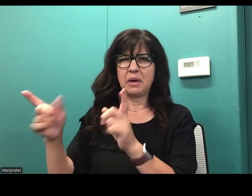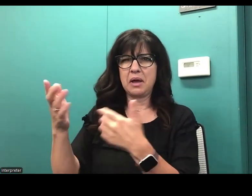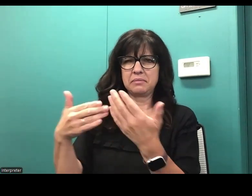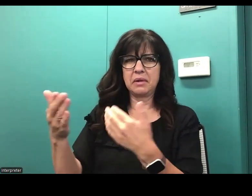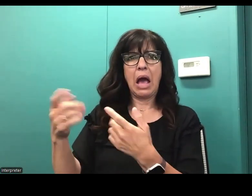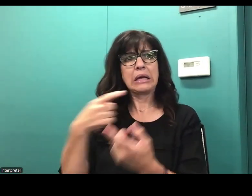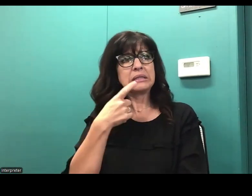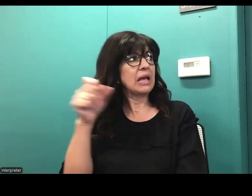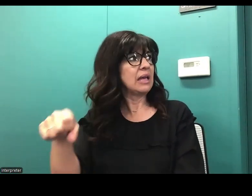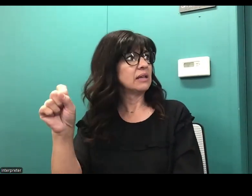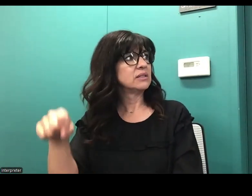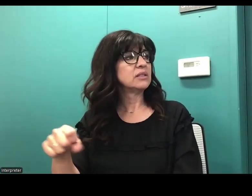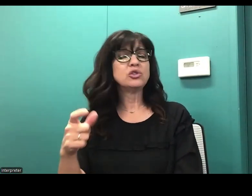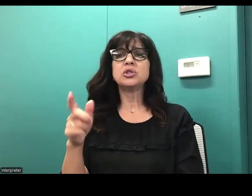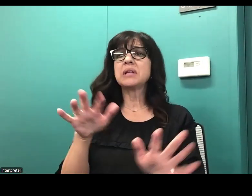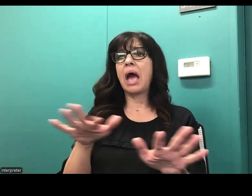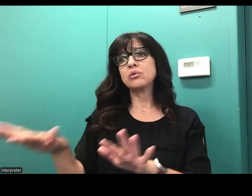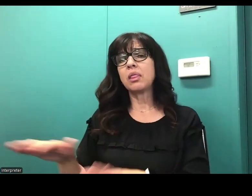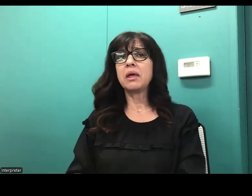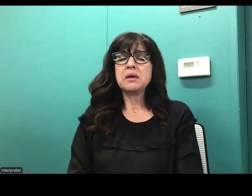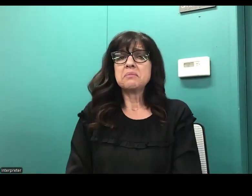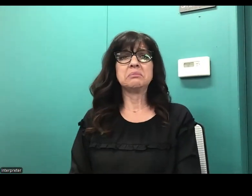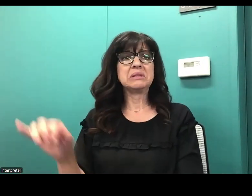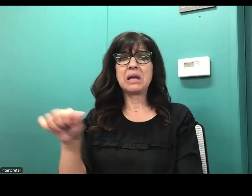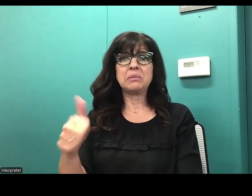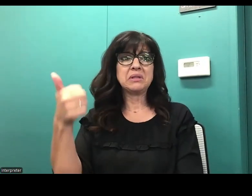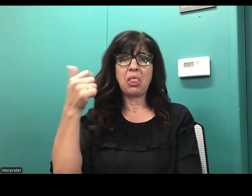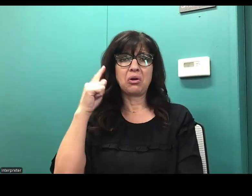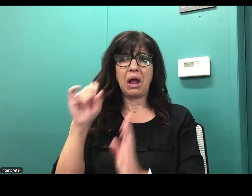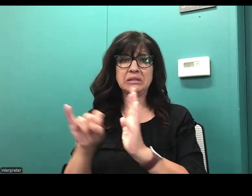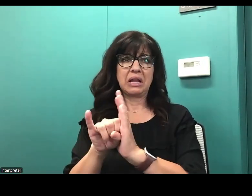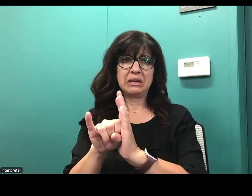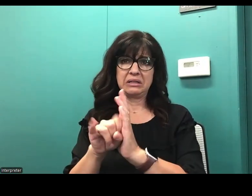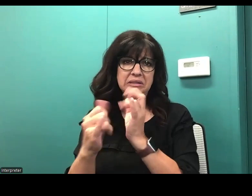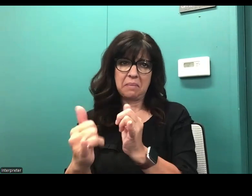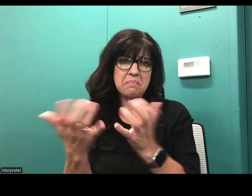so I can say, just casually, like any other identity would.